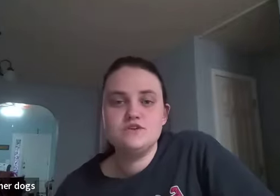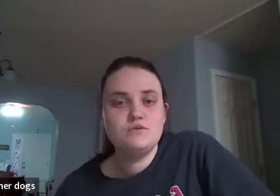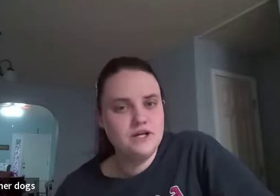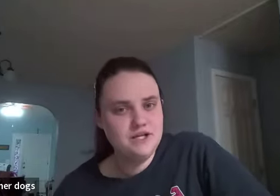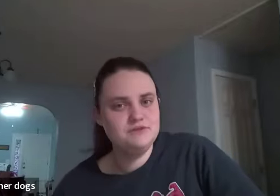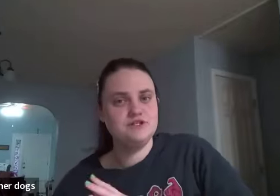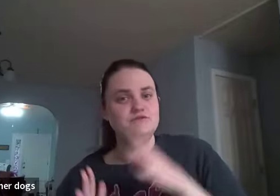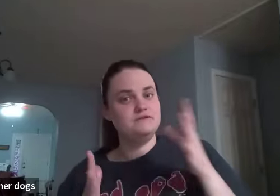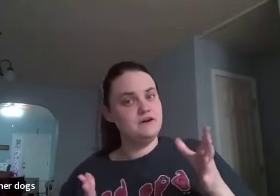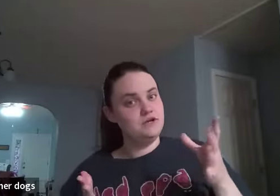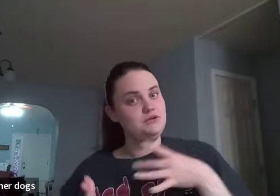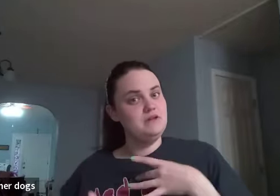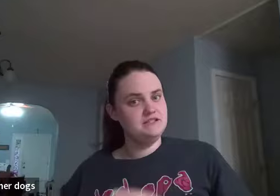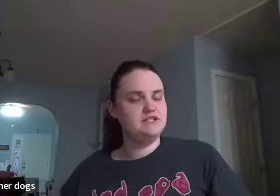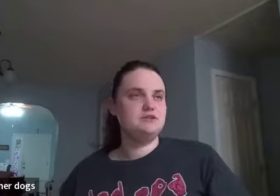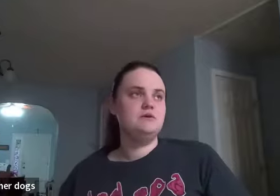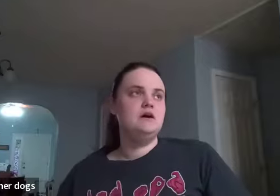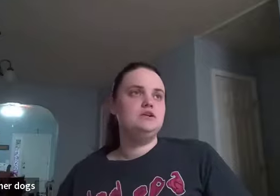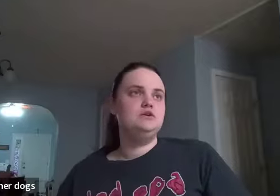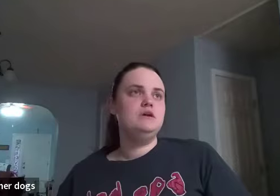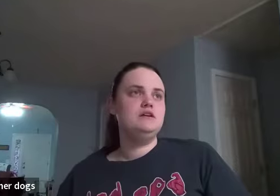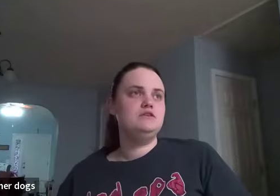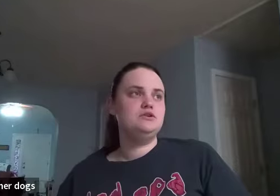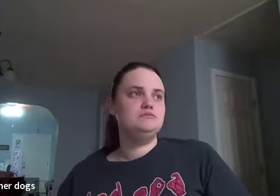So what do you do for fun? What do you like to do? You can do